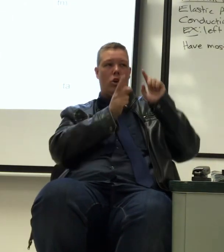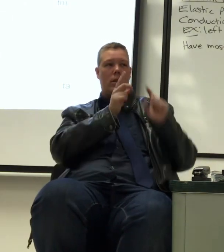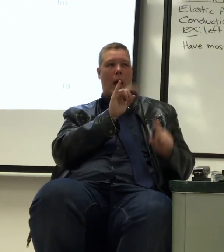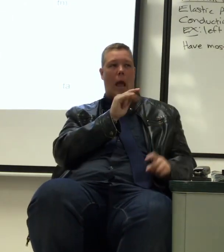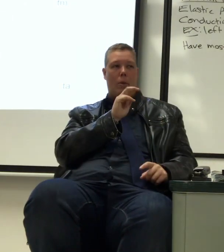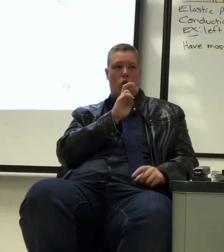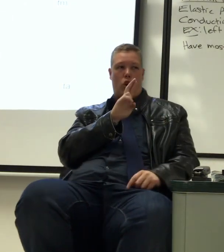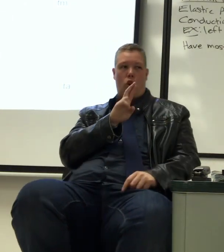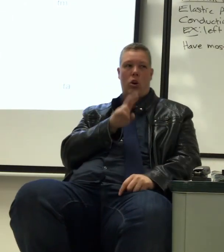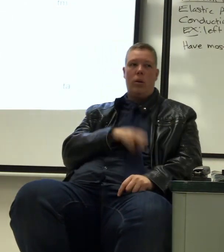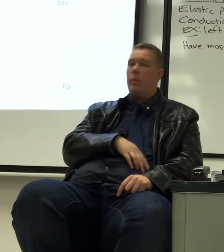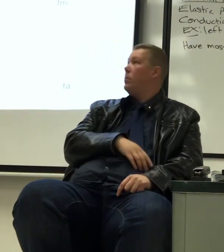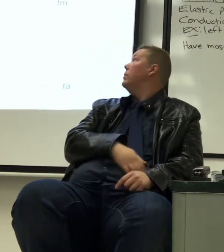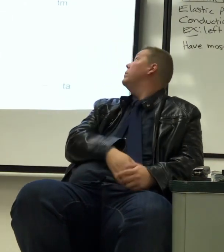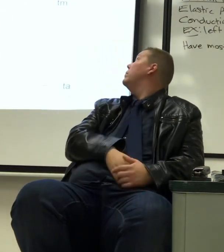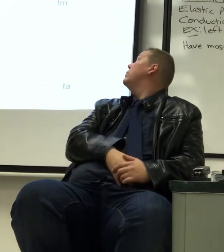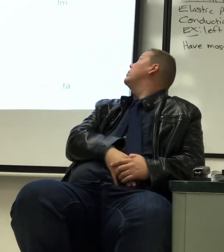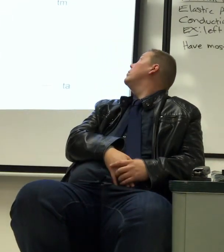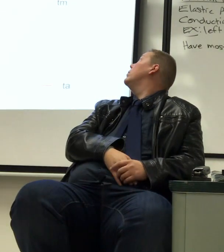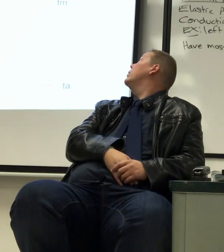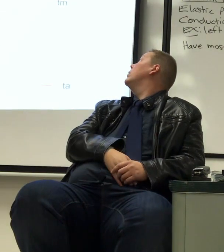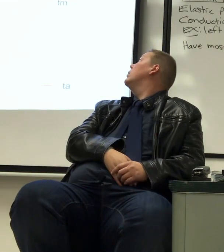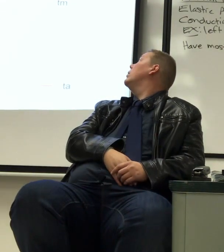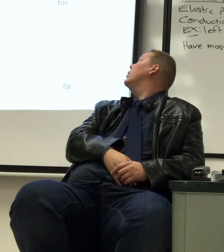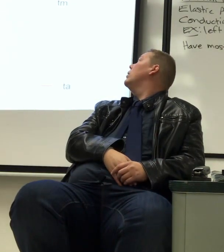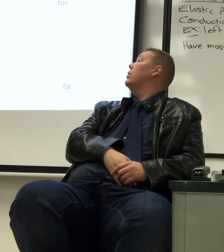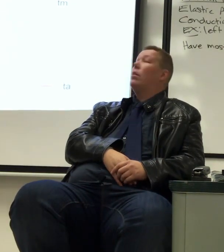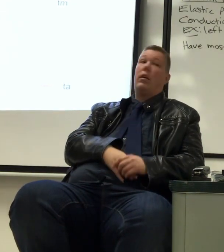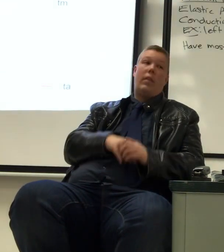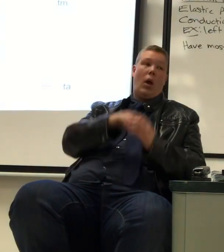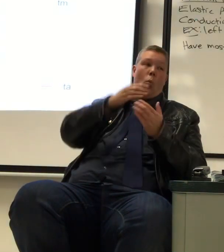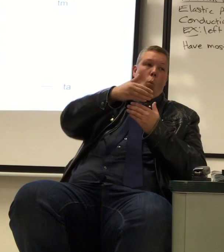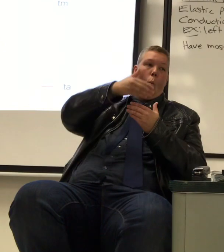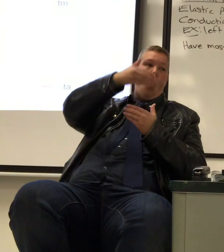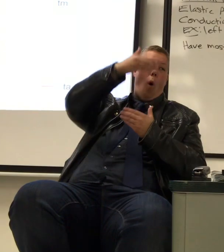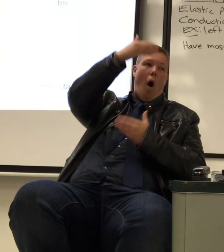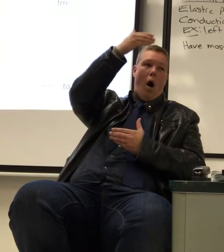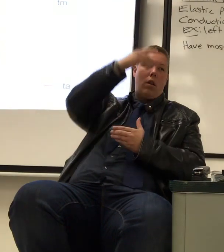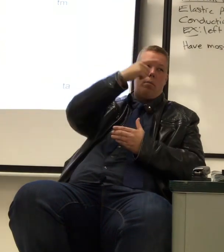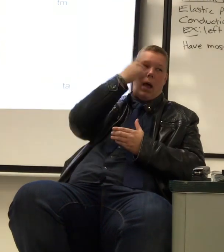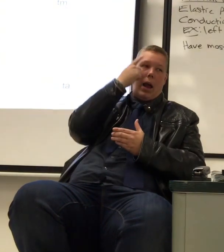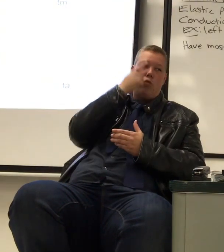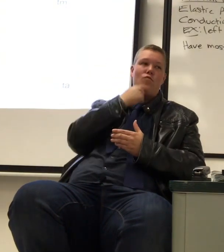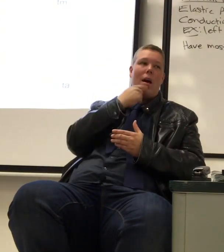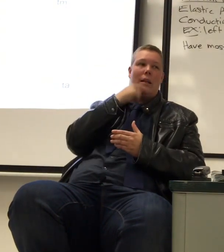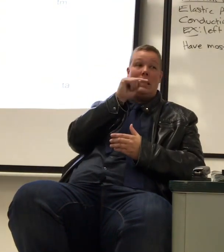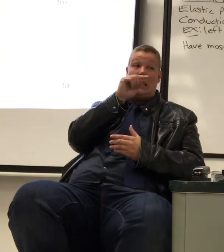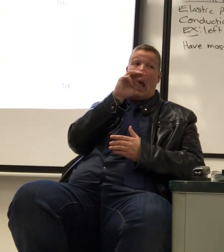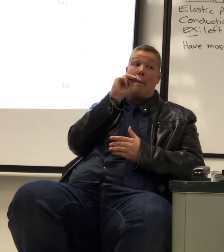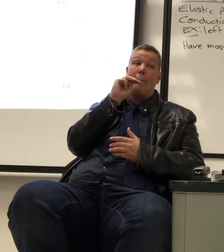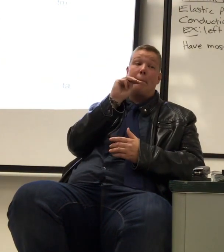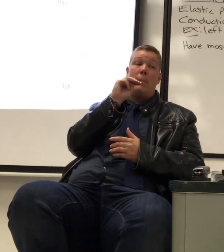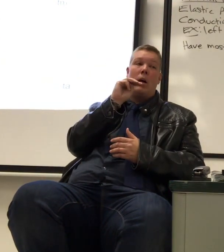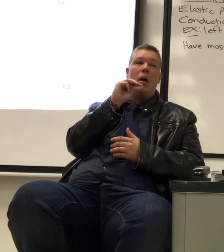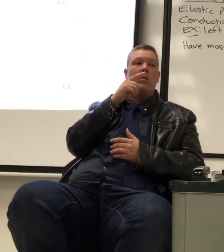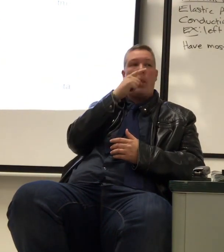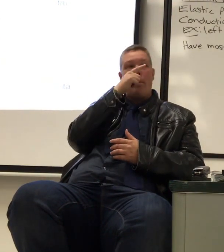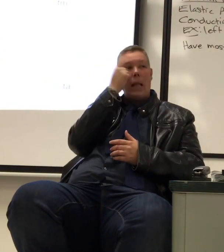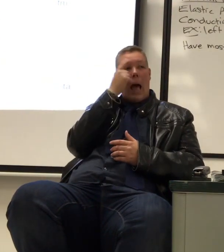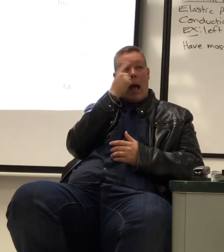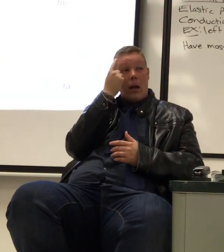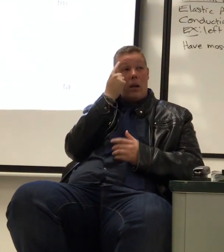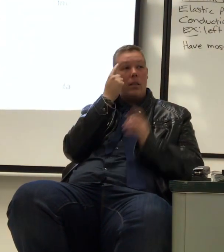you can't see it. This big wall of black and red, that's TM. So the black fibers are the